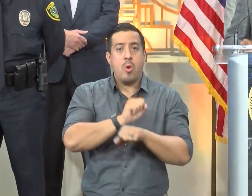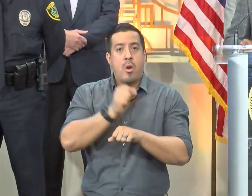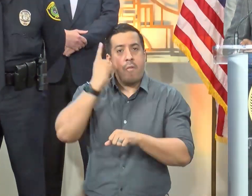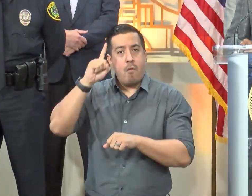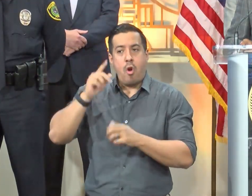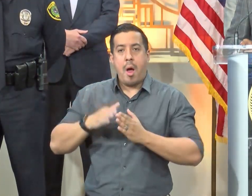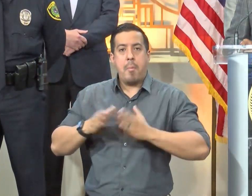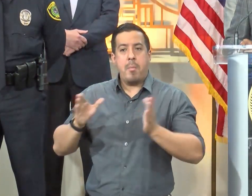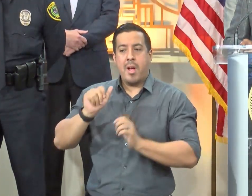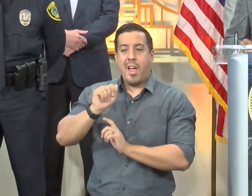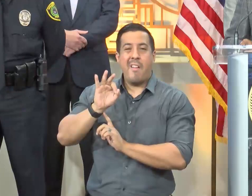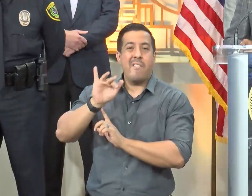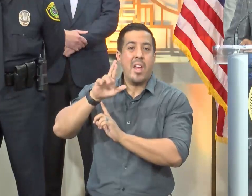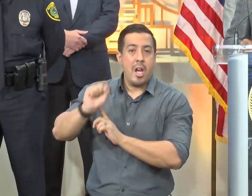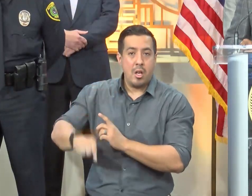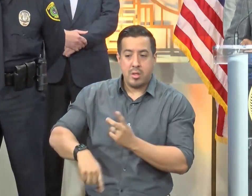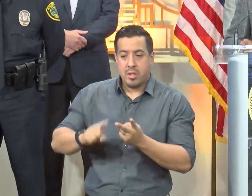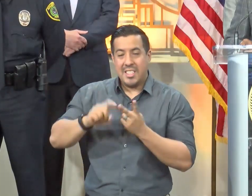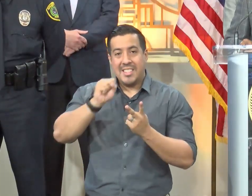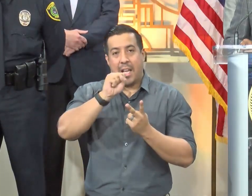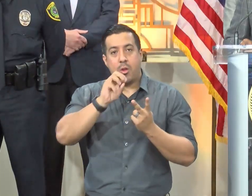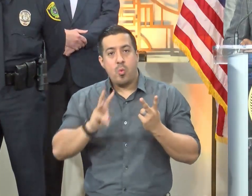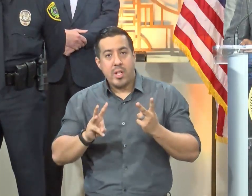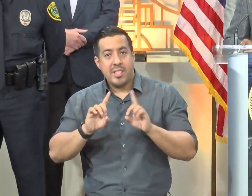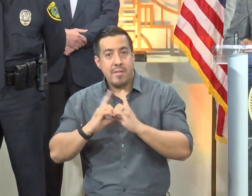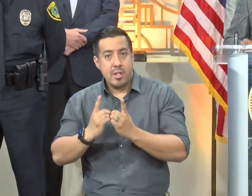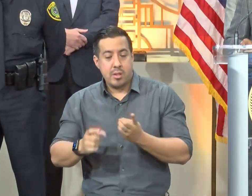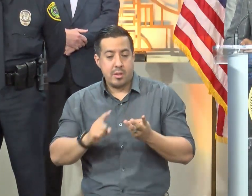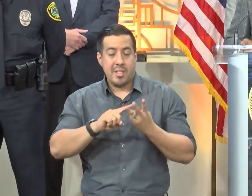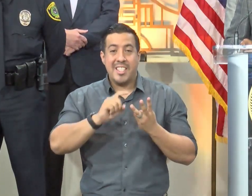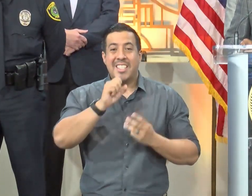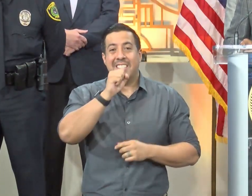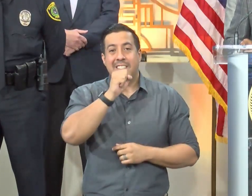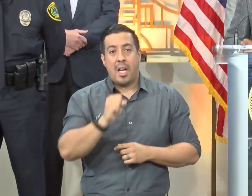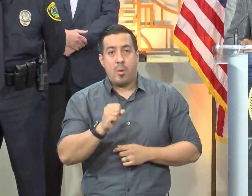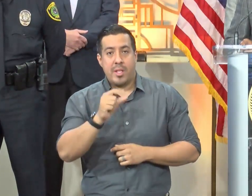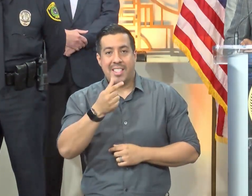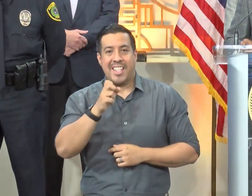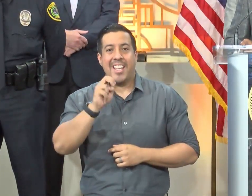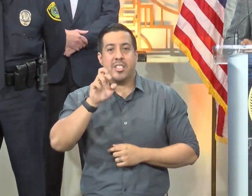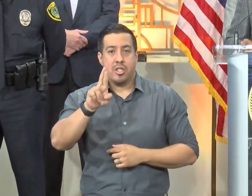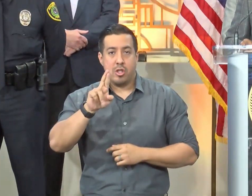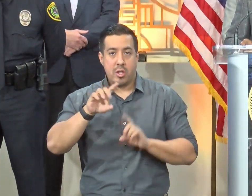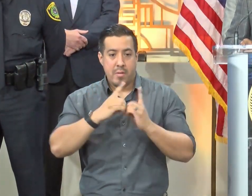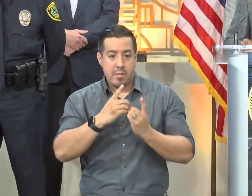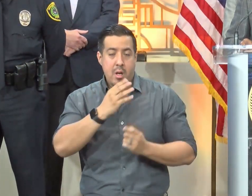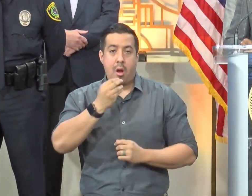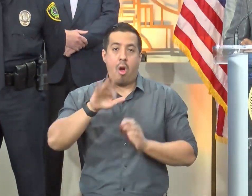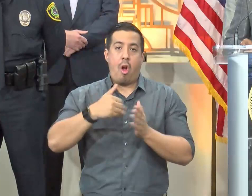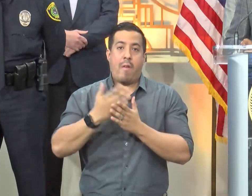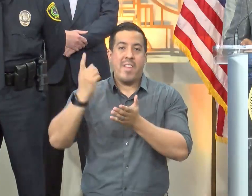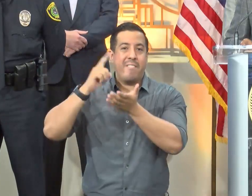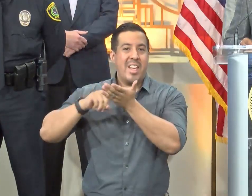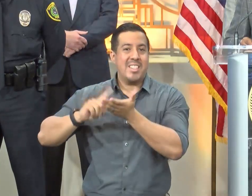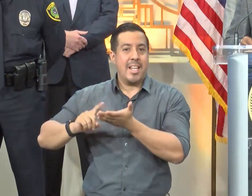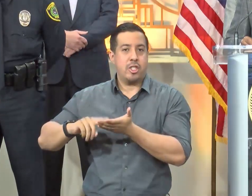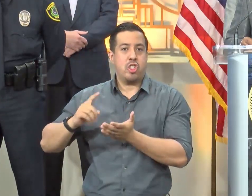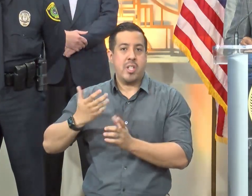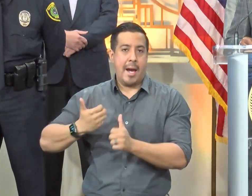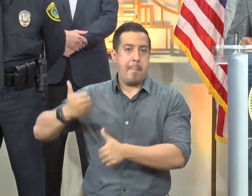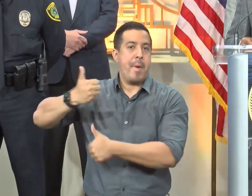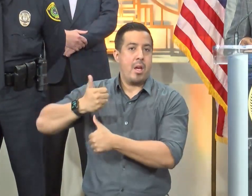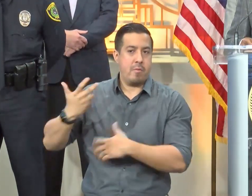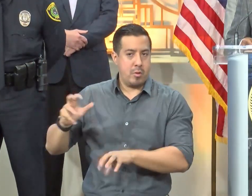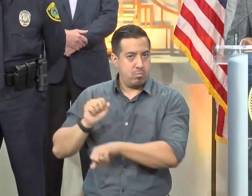Affairs, the Southwest Division, South Gessner Division, and the Internal Investigation Command. He has